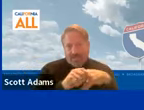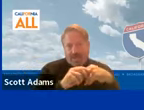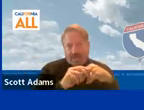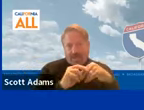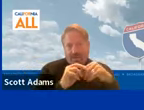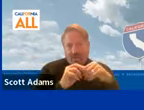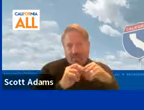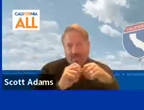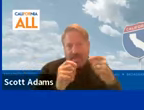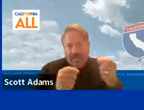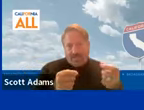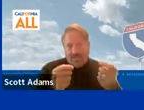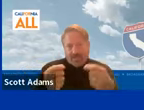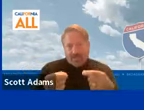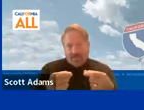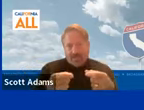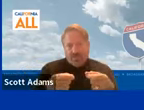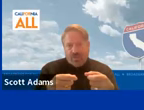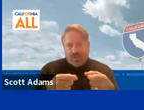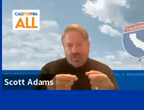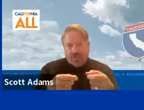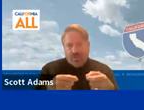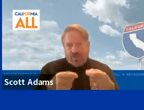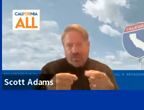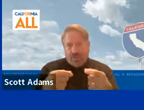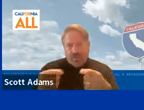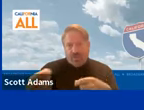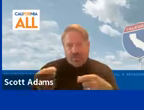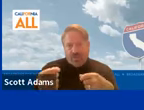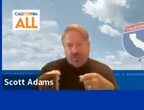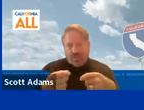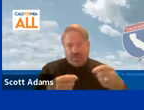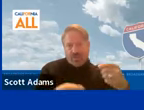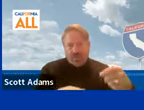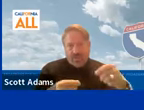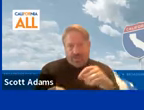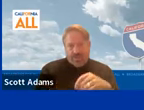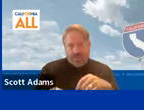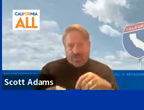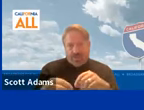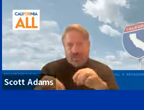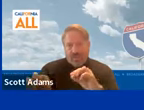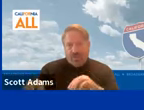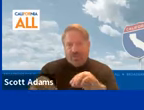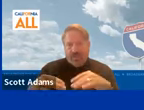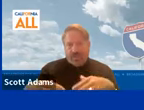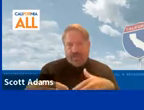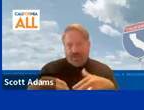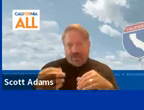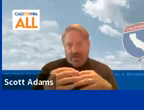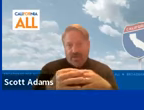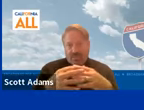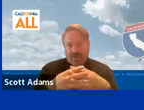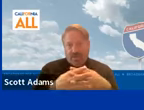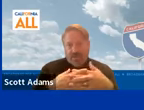high-speed internet, access to affordable home internet and devices, and the training and the skills that they